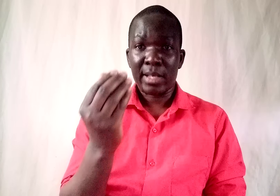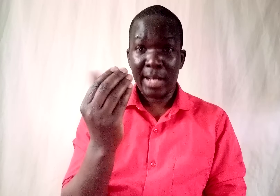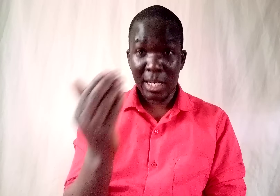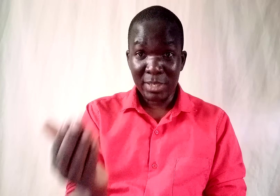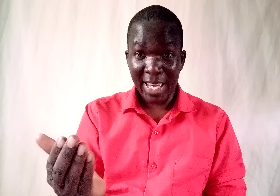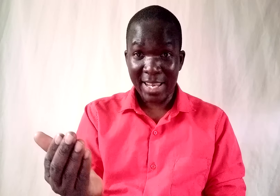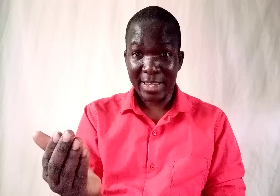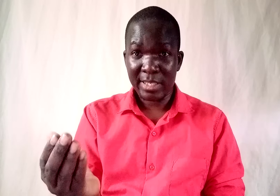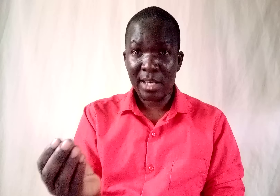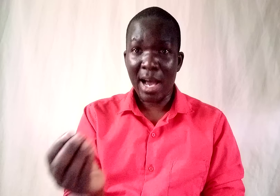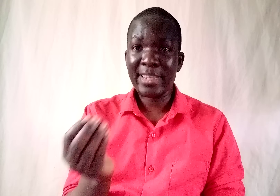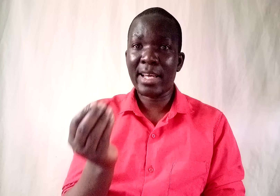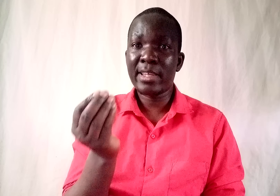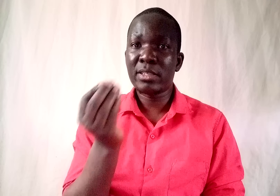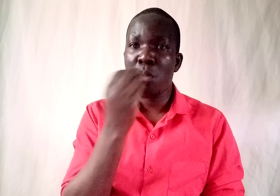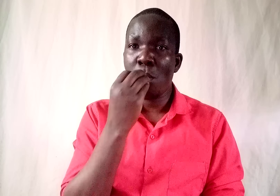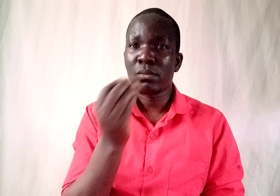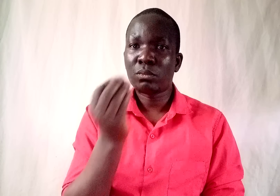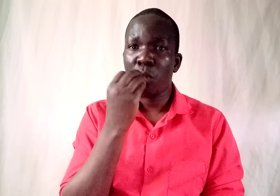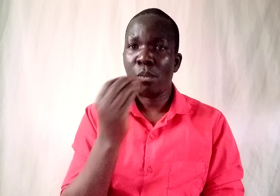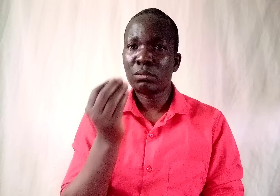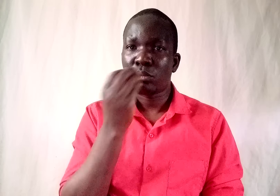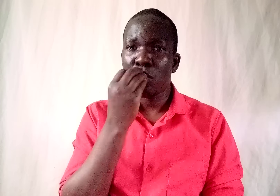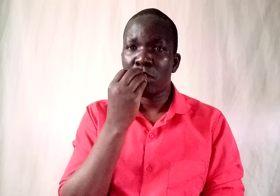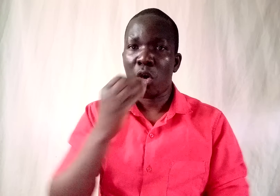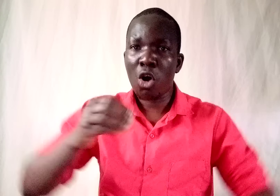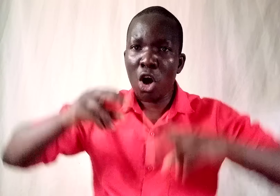can be signed like this, either like this, or